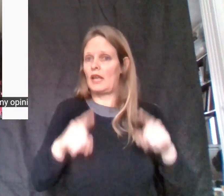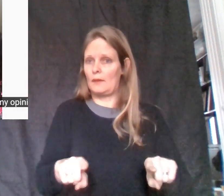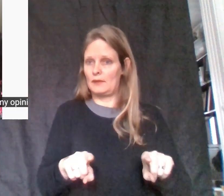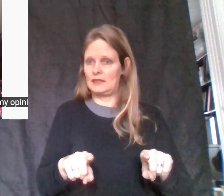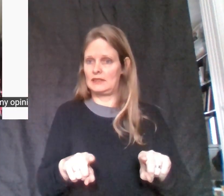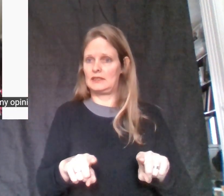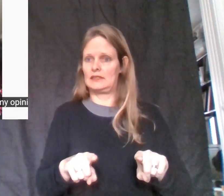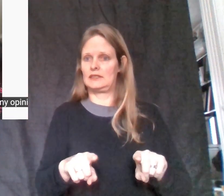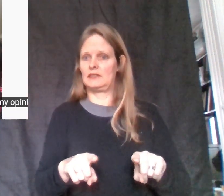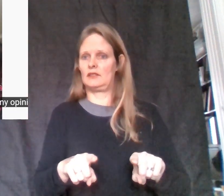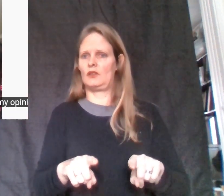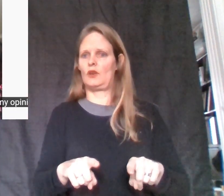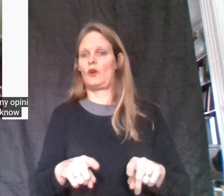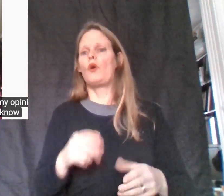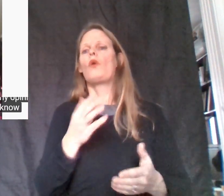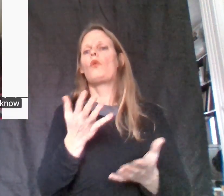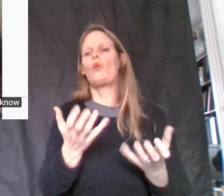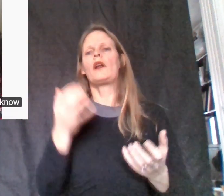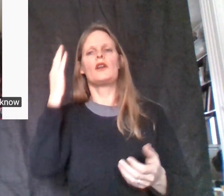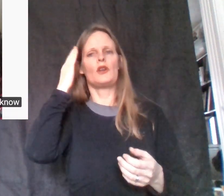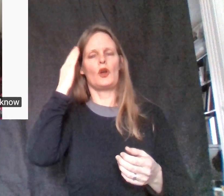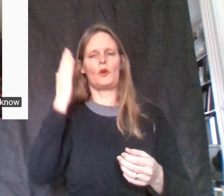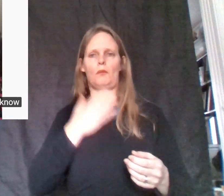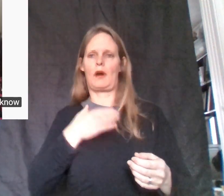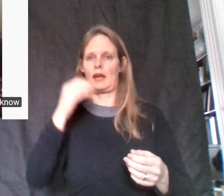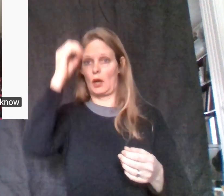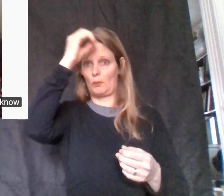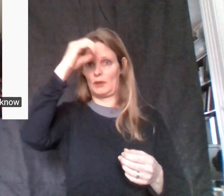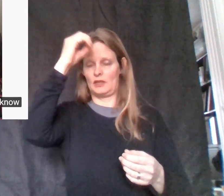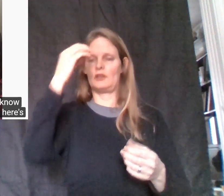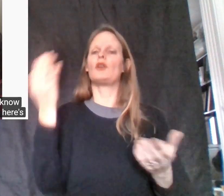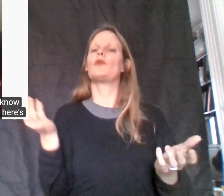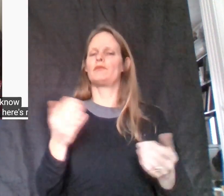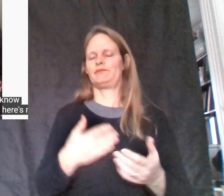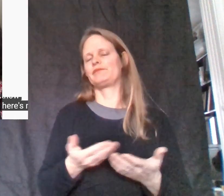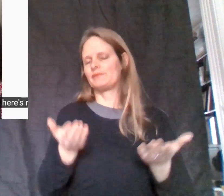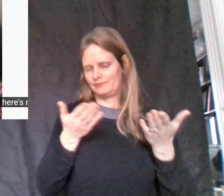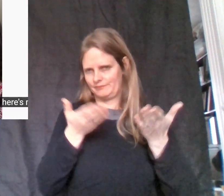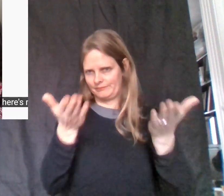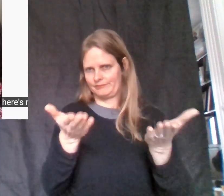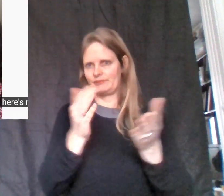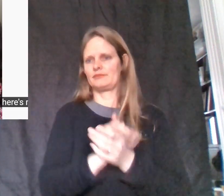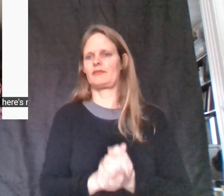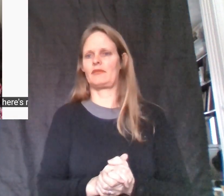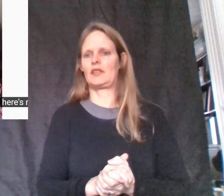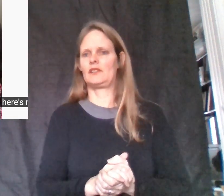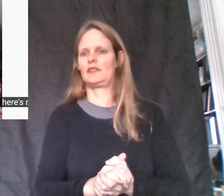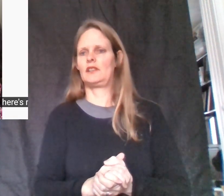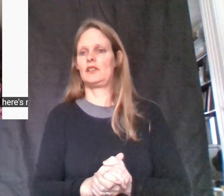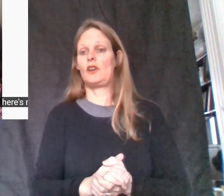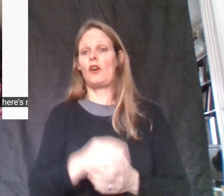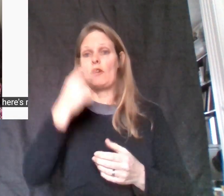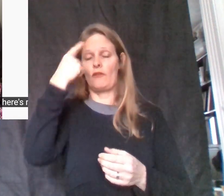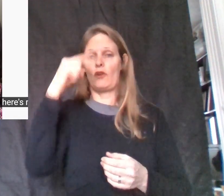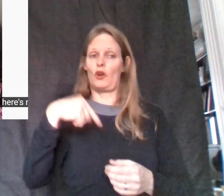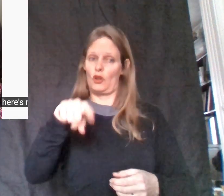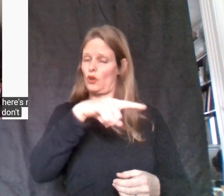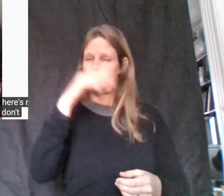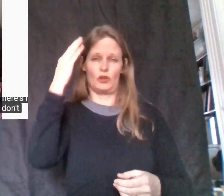you know, wanting to know my opinion. So here's my two cents. For those of you who don't know